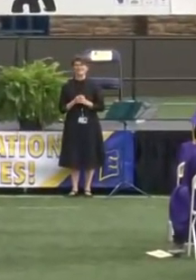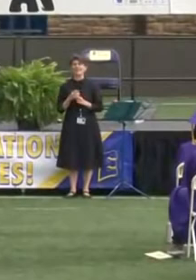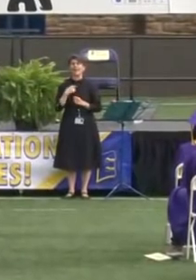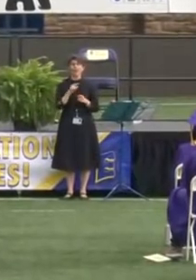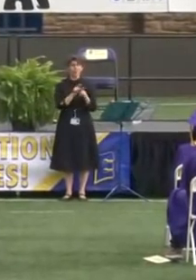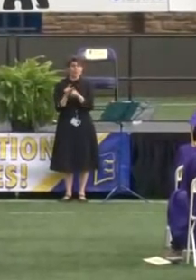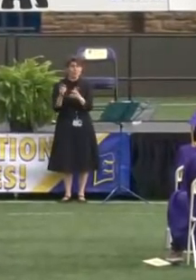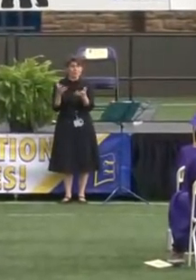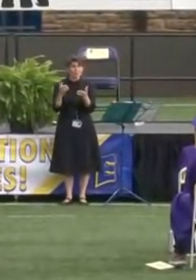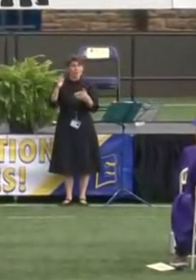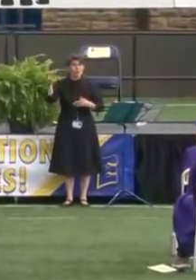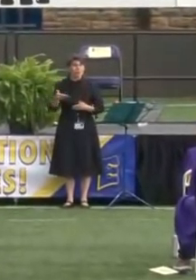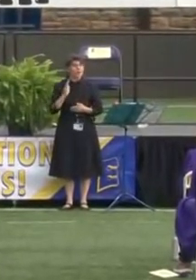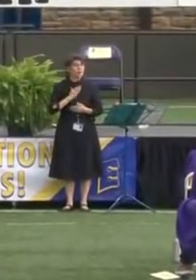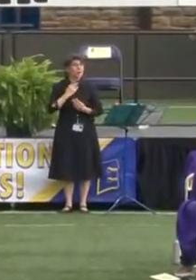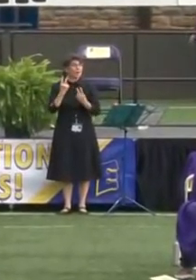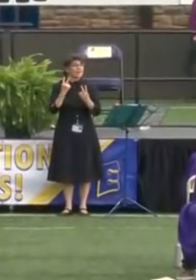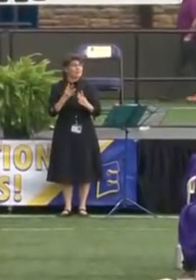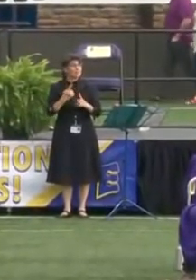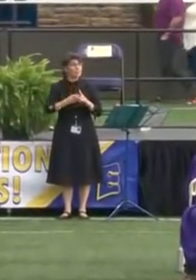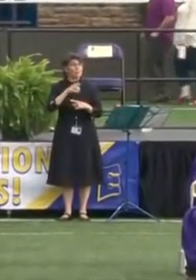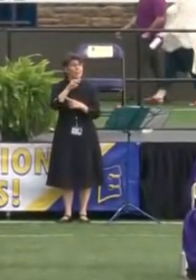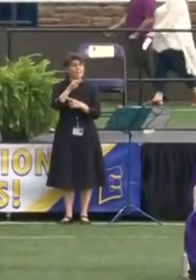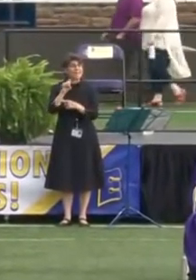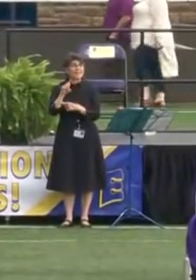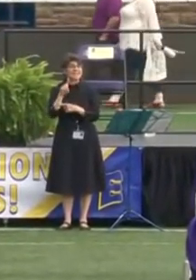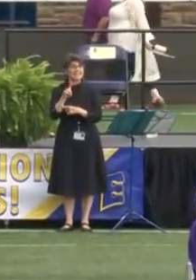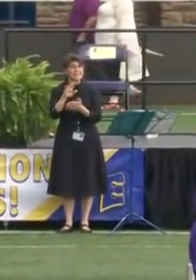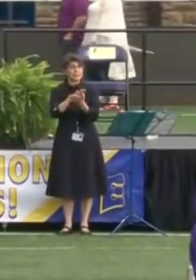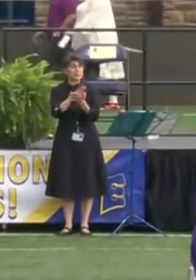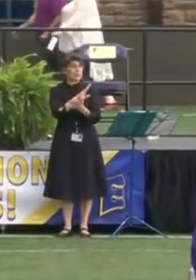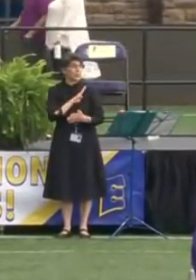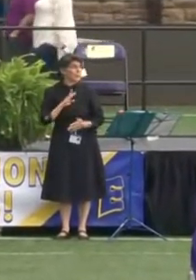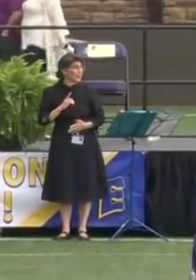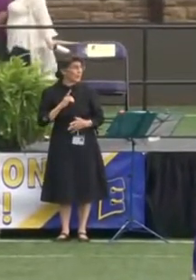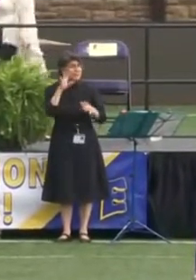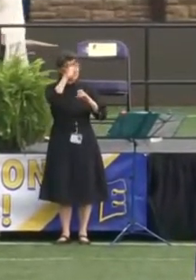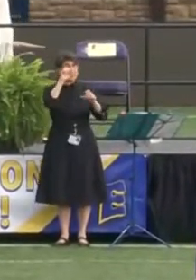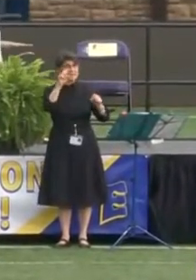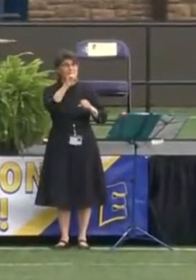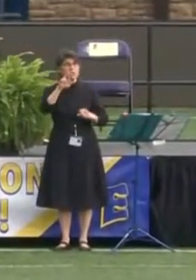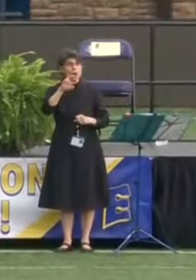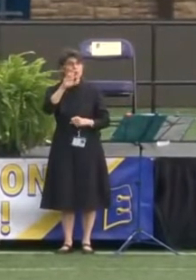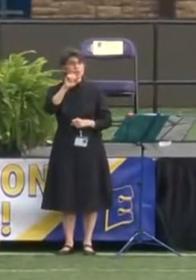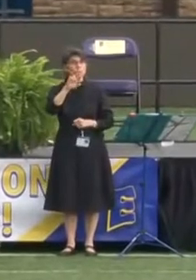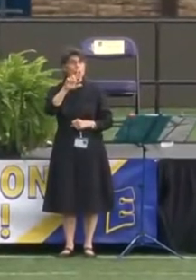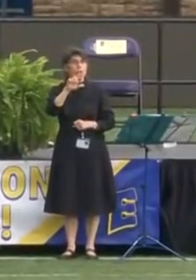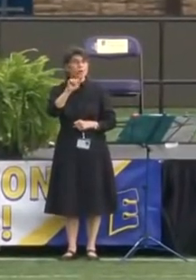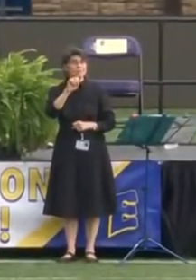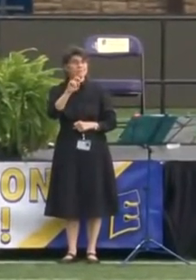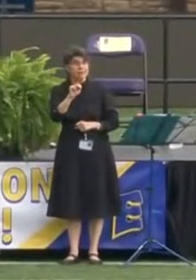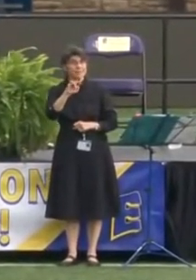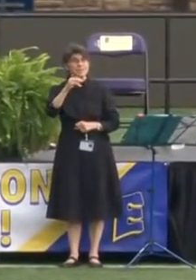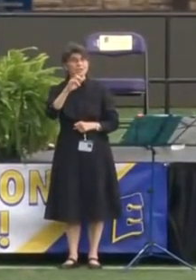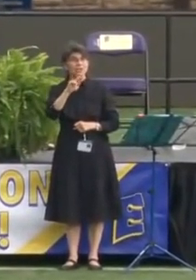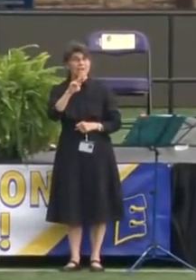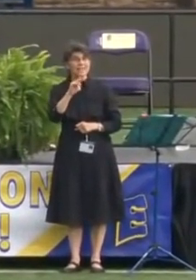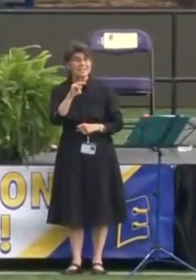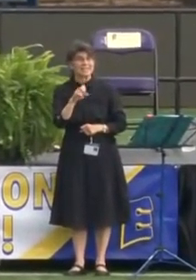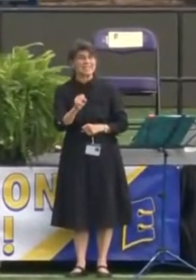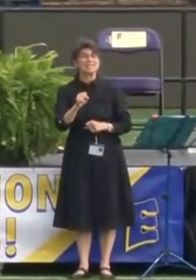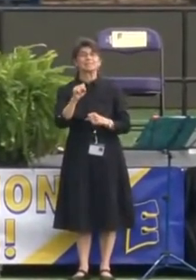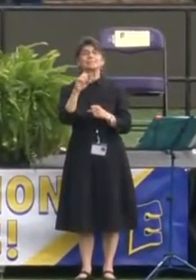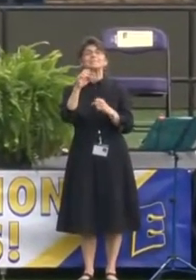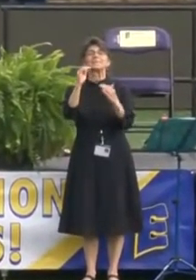also like to welcome our guests from the MMSD School Board, Superintendent Dr. Carlton Jenkins, Dr. Richard McGregory,